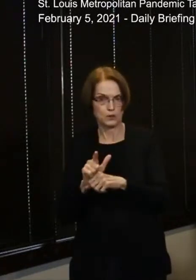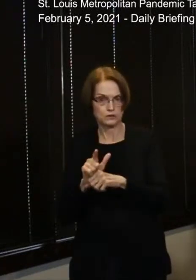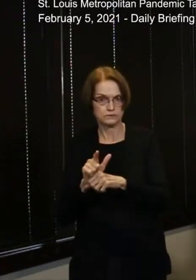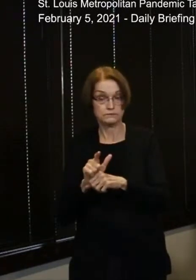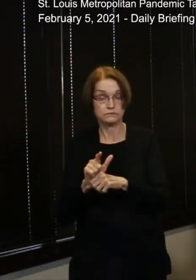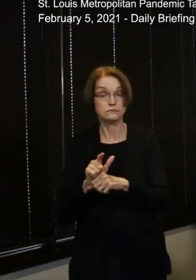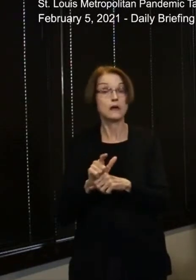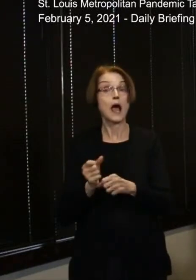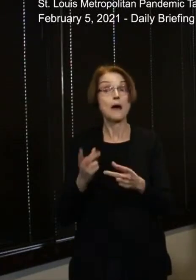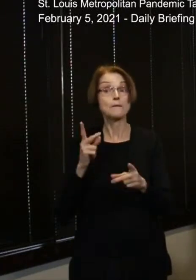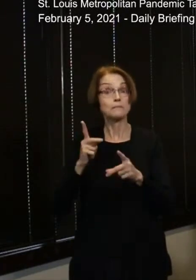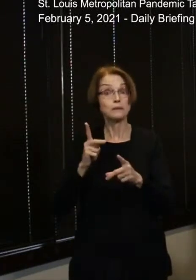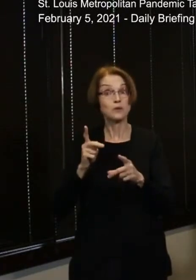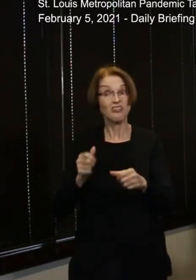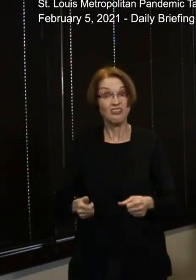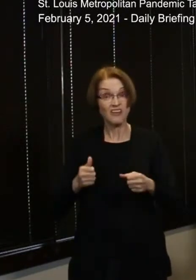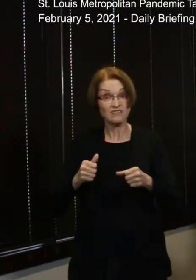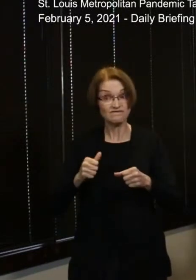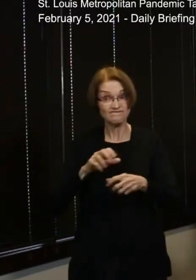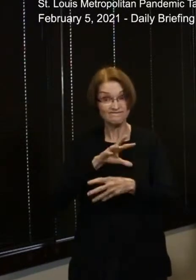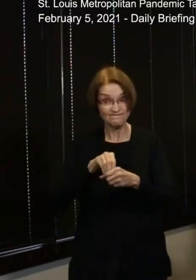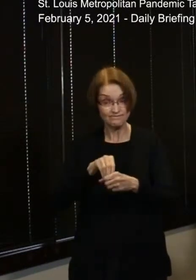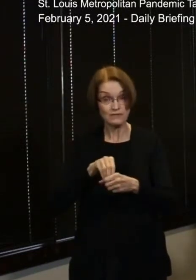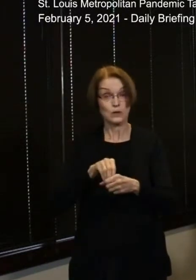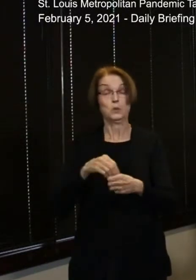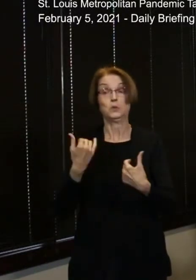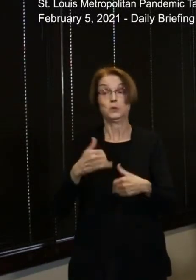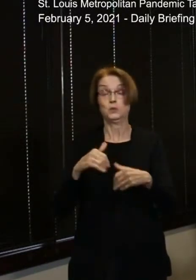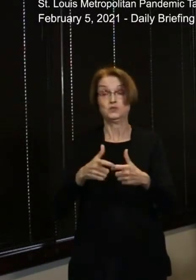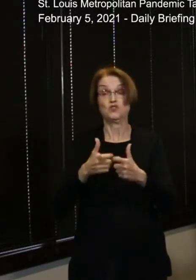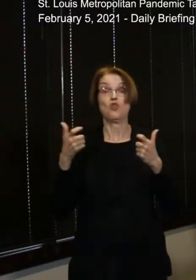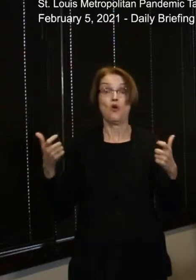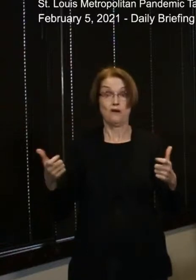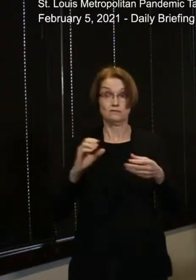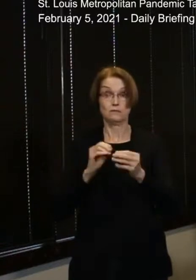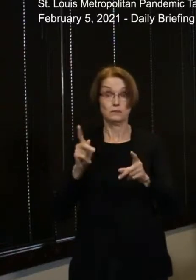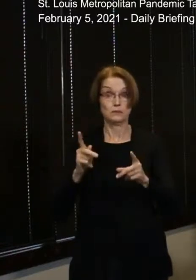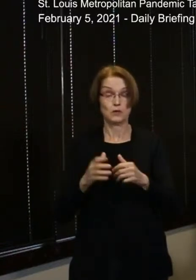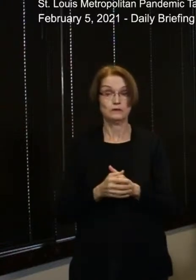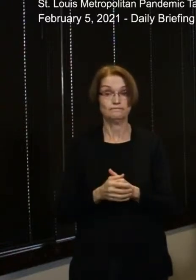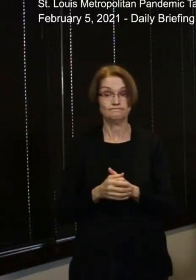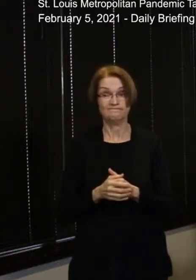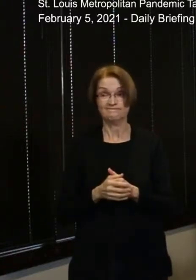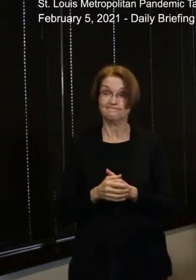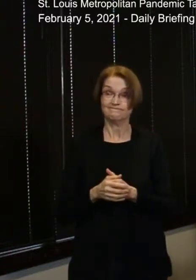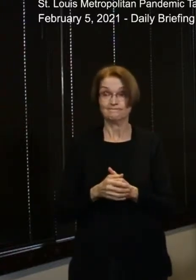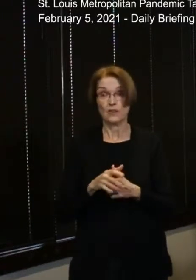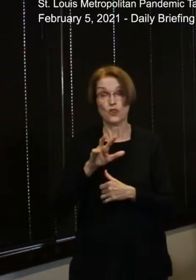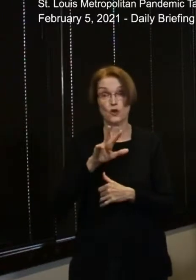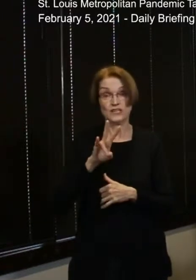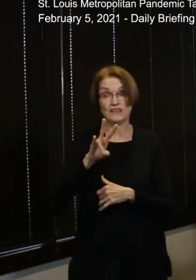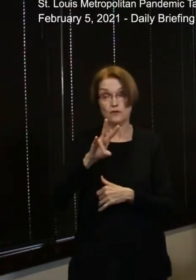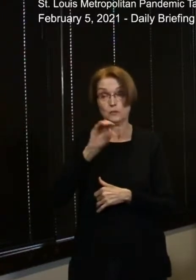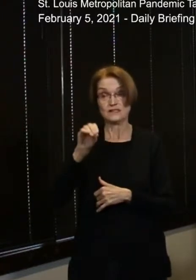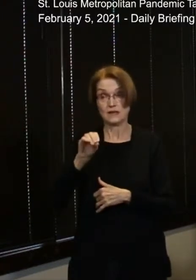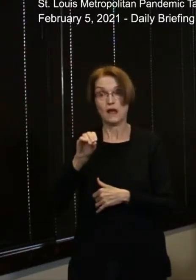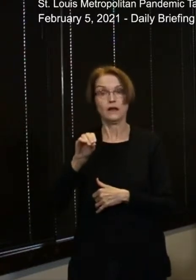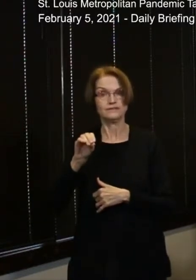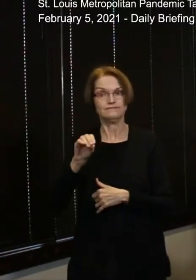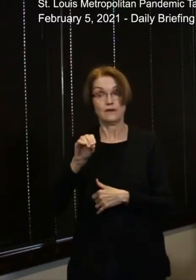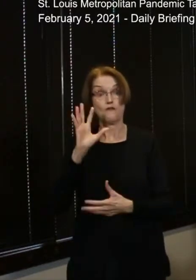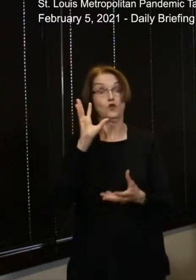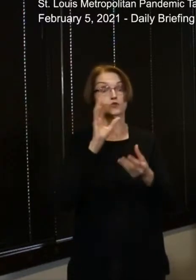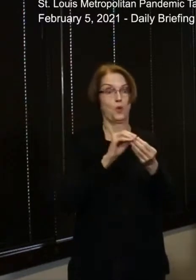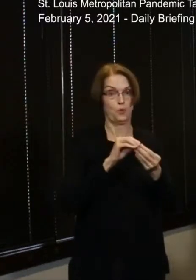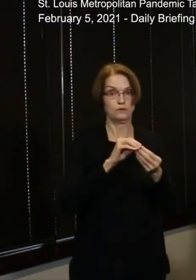The population of Region C is rather large for the state. In fact, it's about 37% of the total